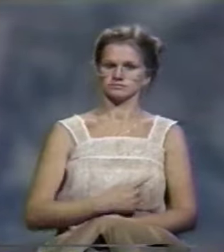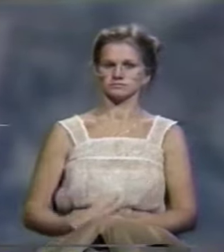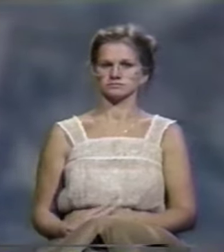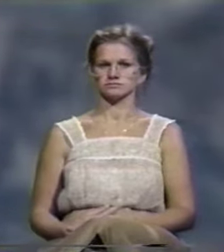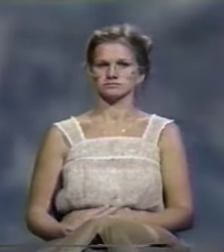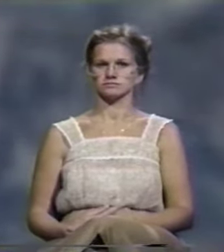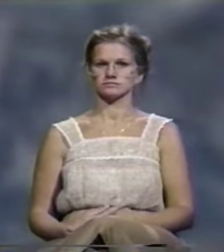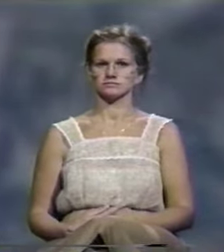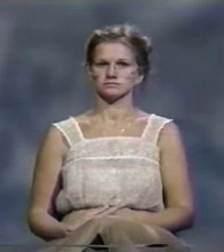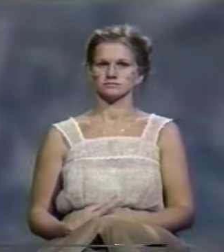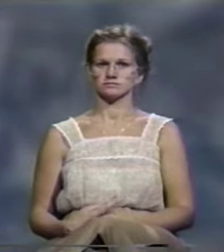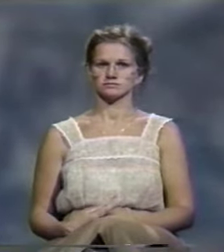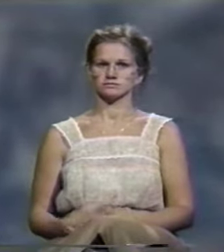Someone passing in front of me.